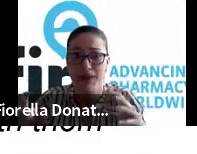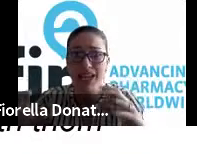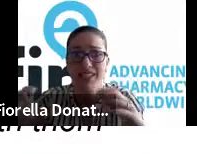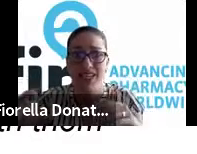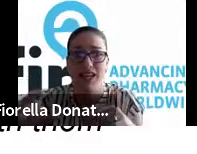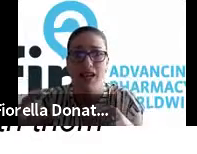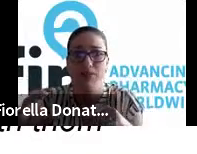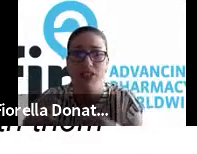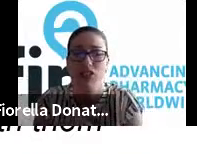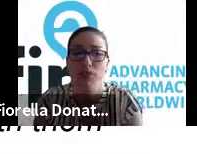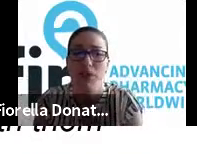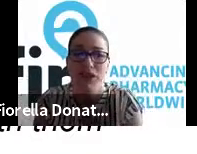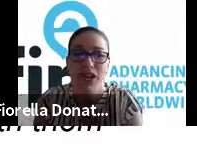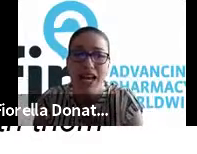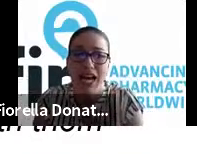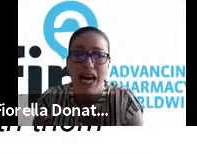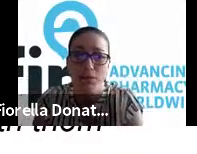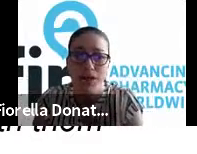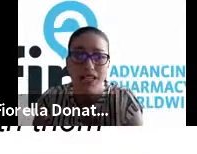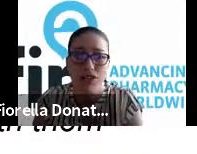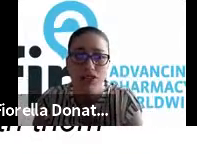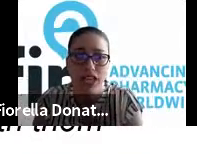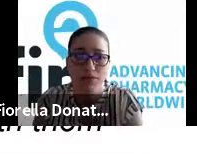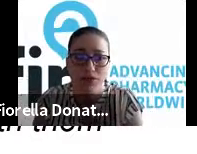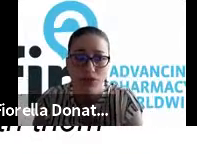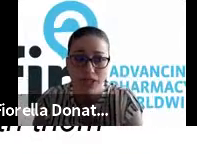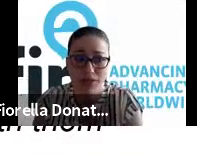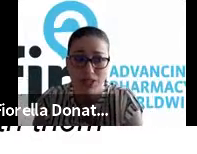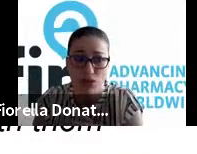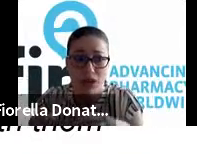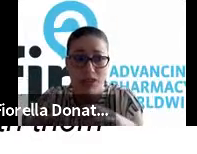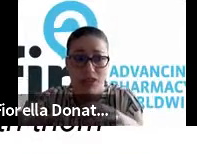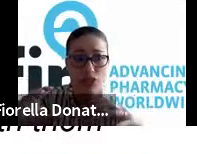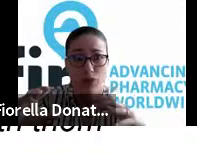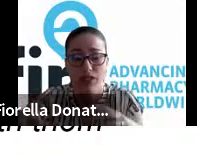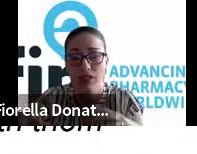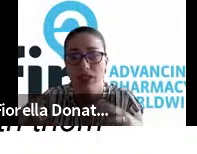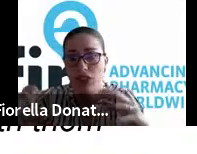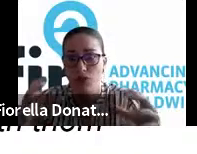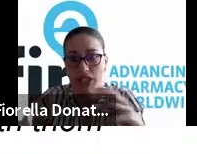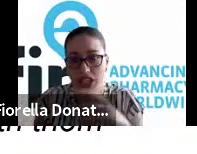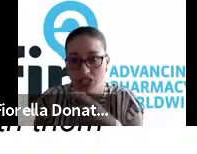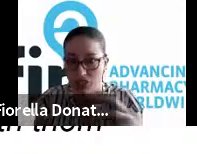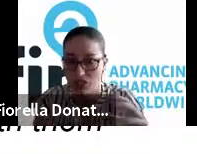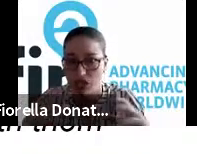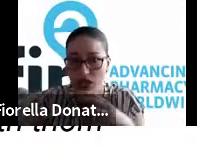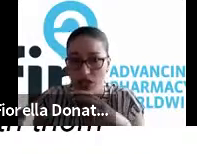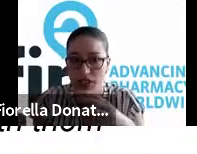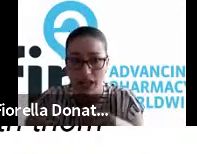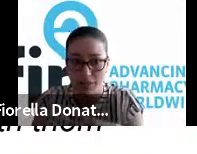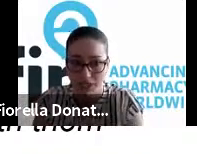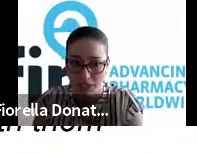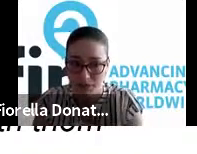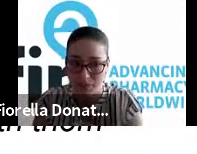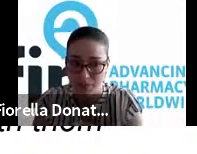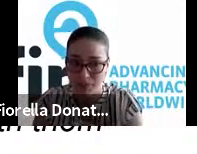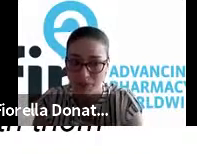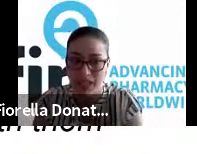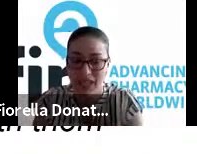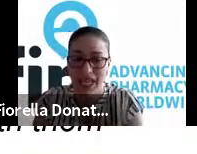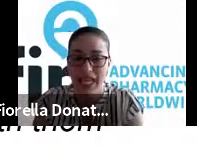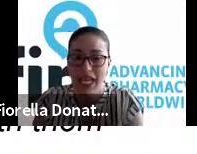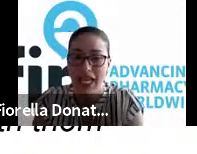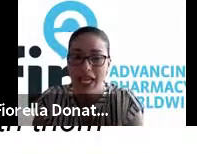Therefore, this mindset I'm telling you about applies to them as well during the communication dynamics.